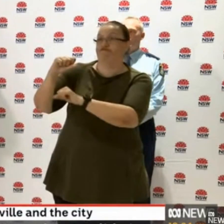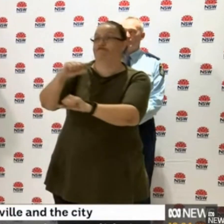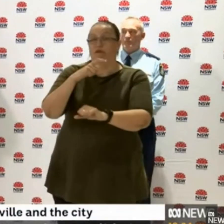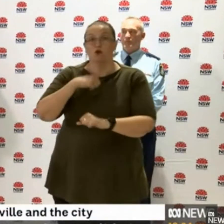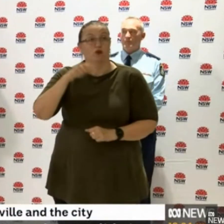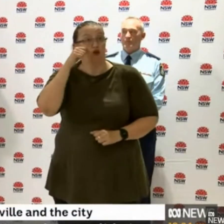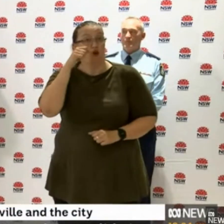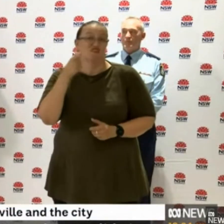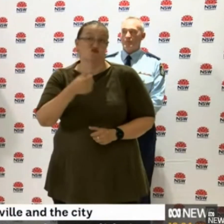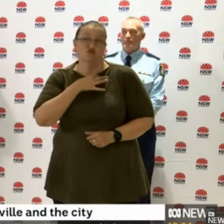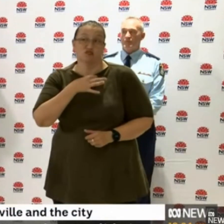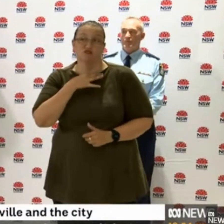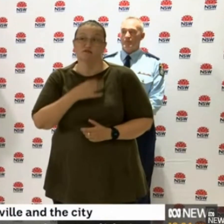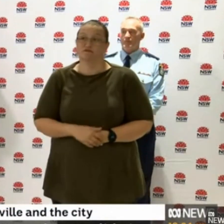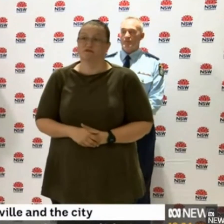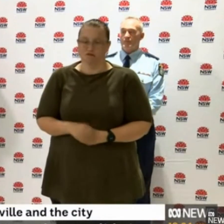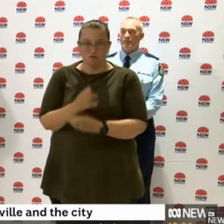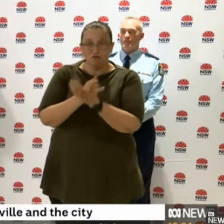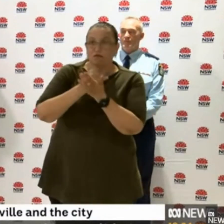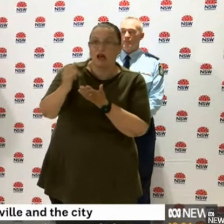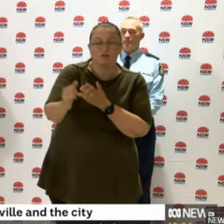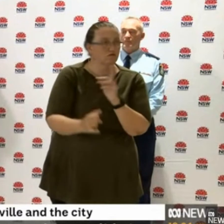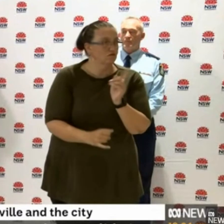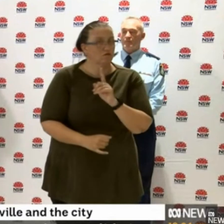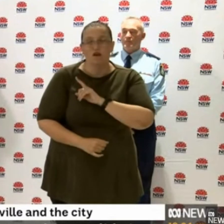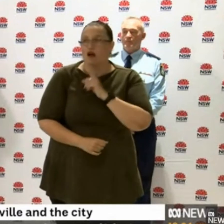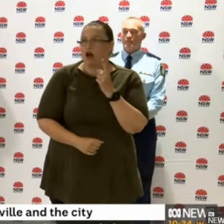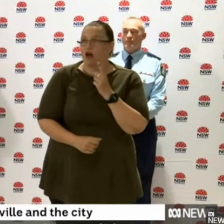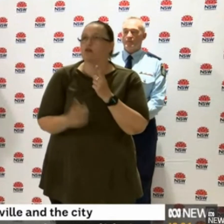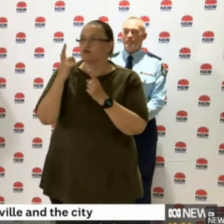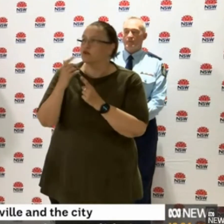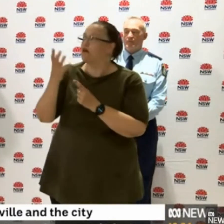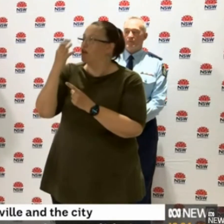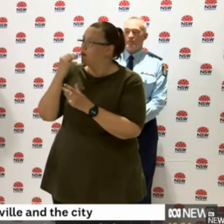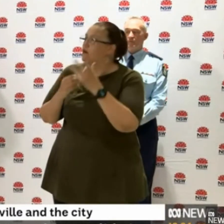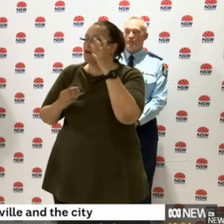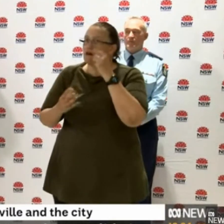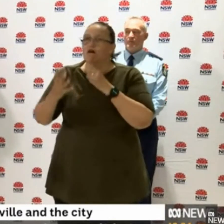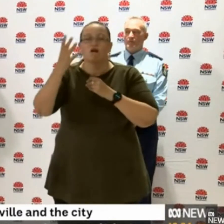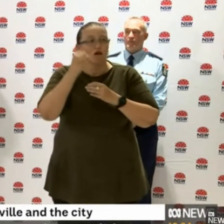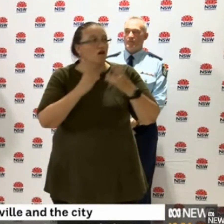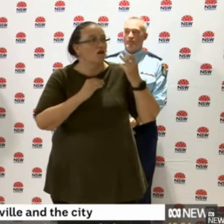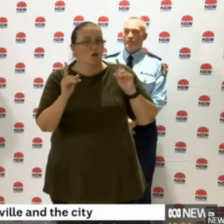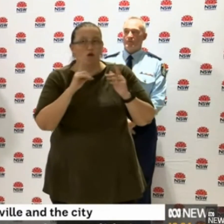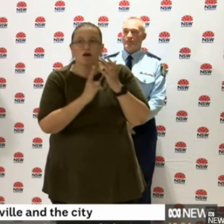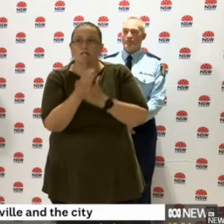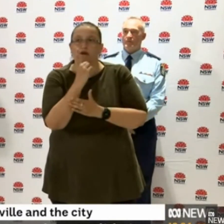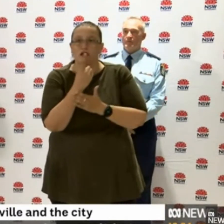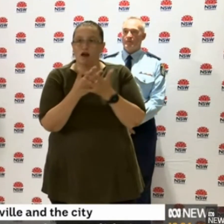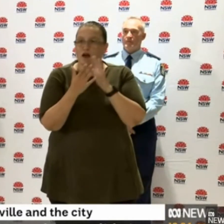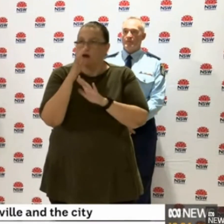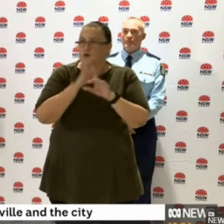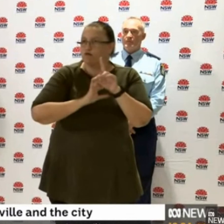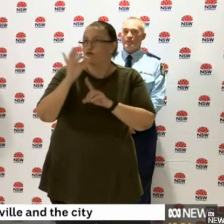We are keeping an open mind and we try and learn from every episode of transmission events and look at how we can